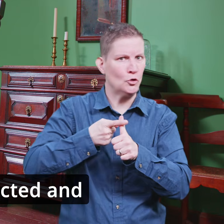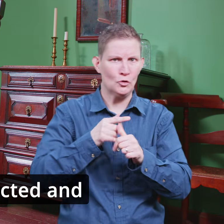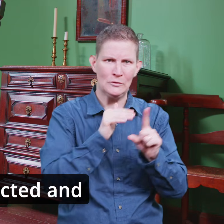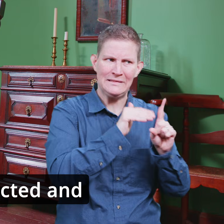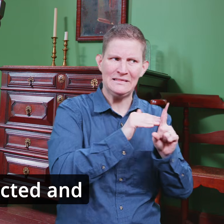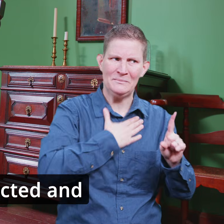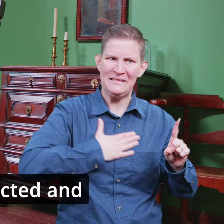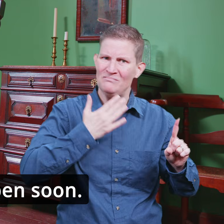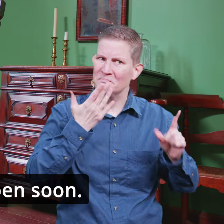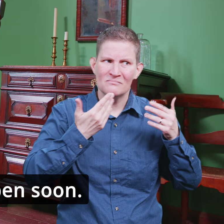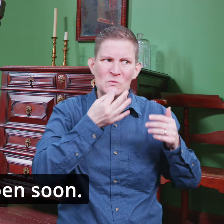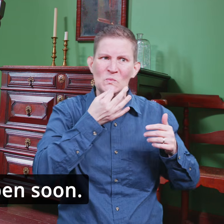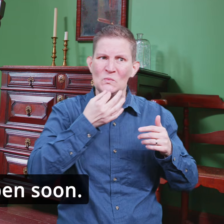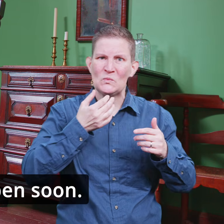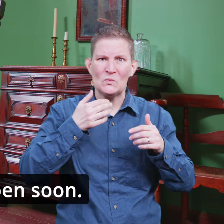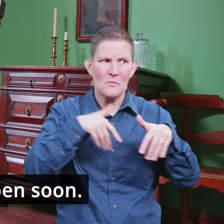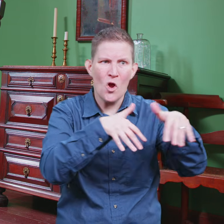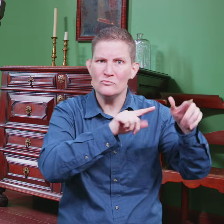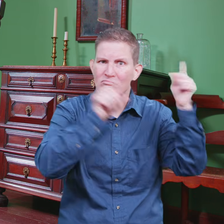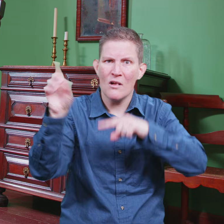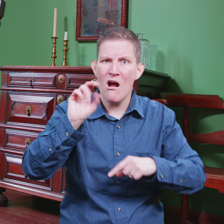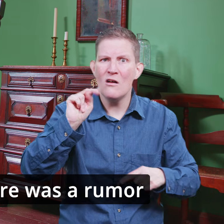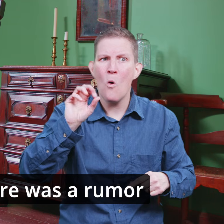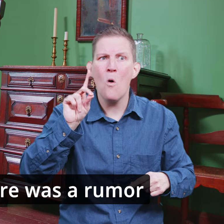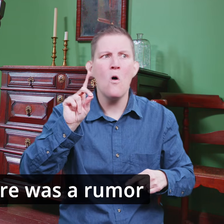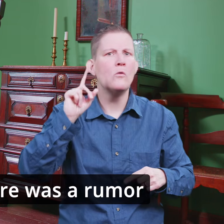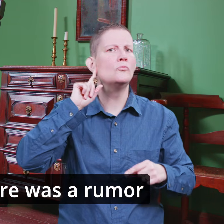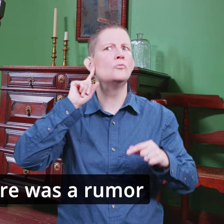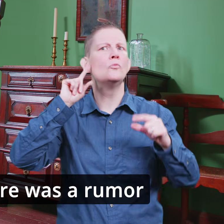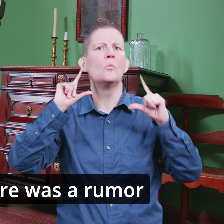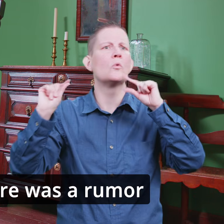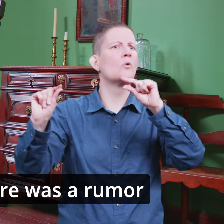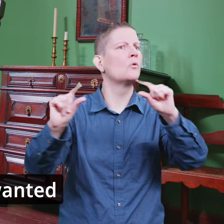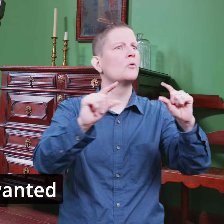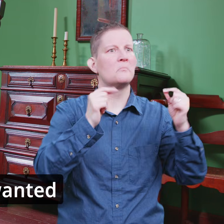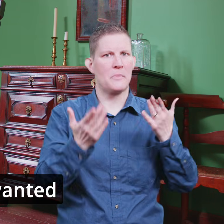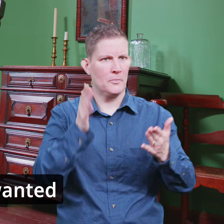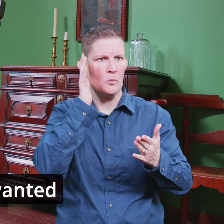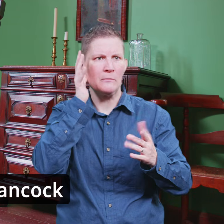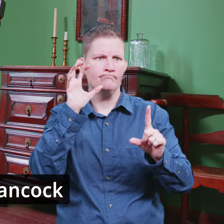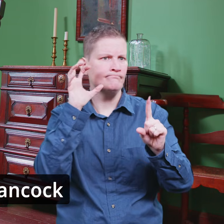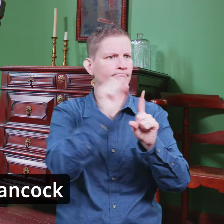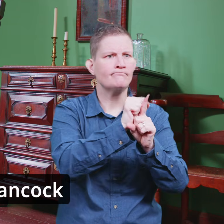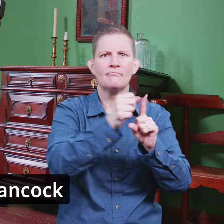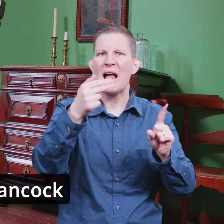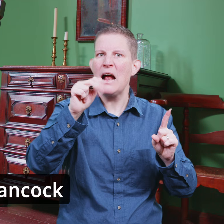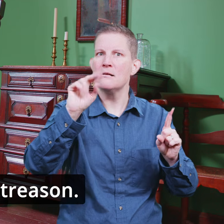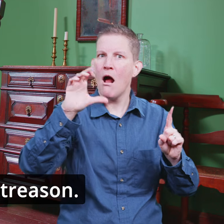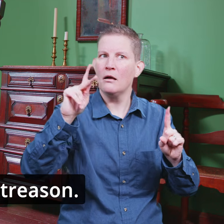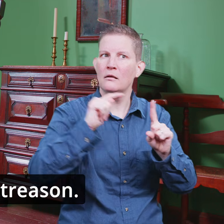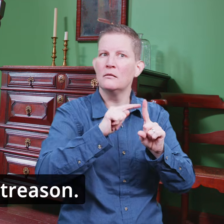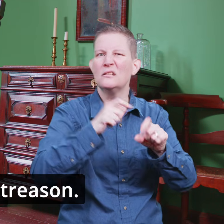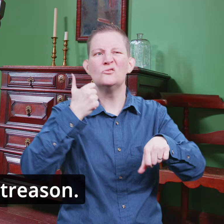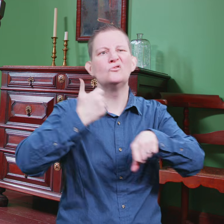capture the guns being collected in Concord might happen soon. He also told them that there was a rumor that the British wanted to capture John